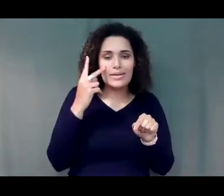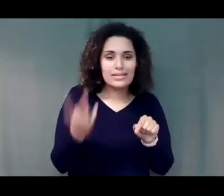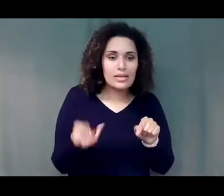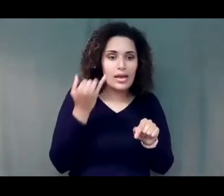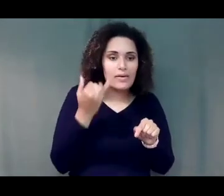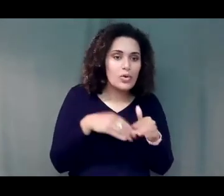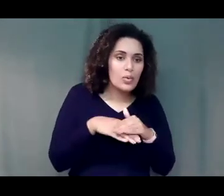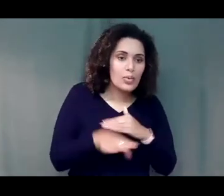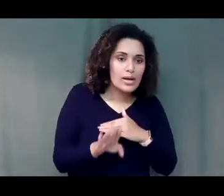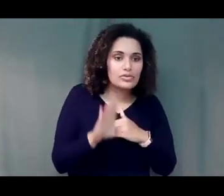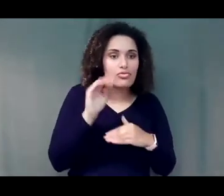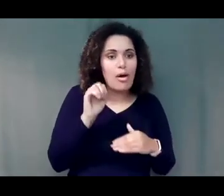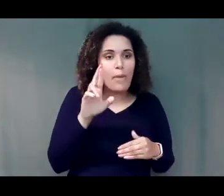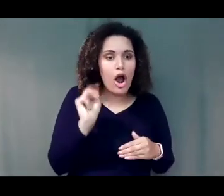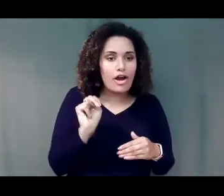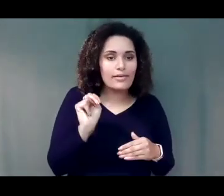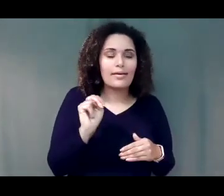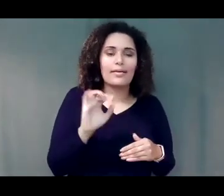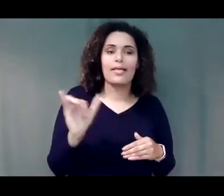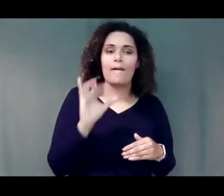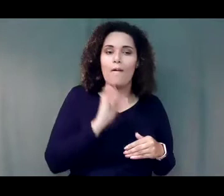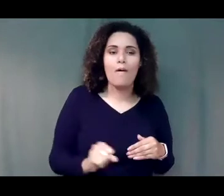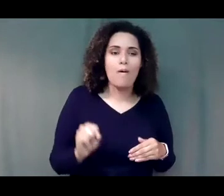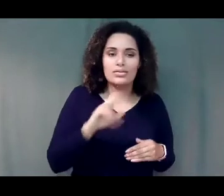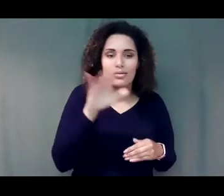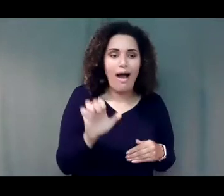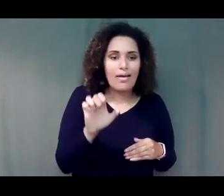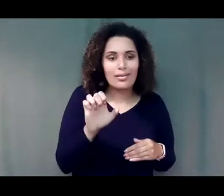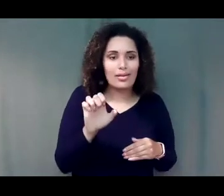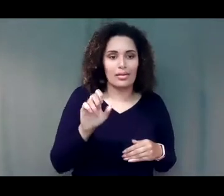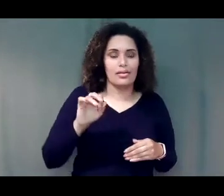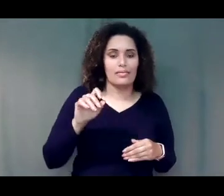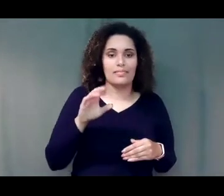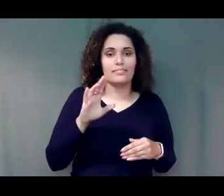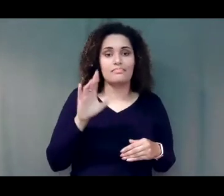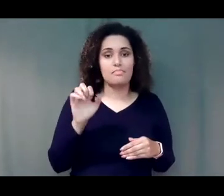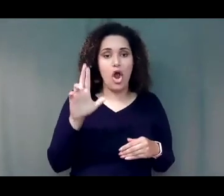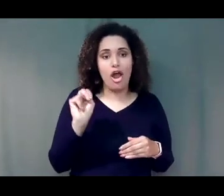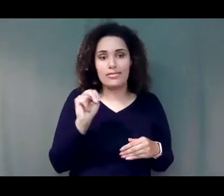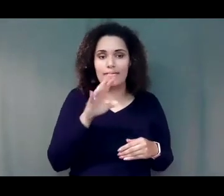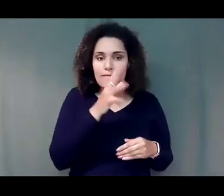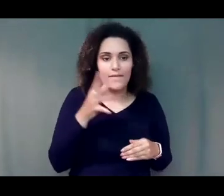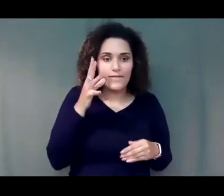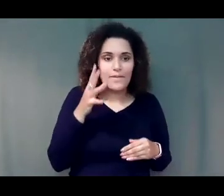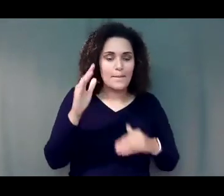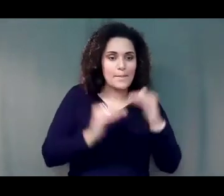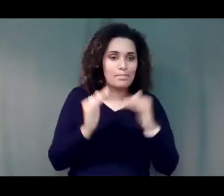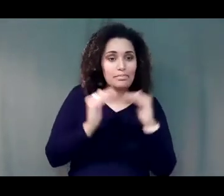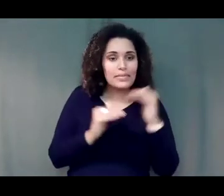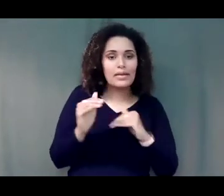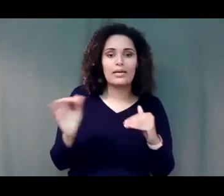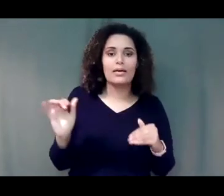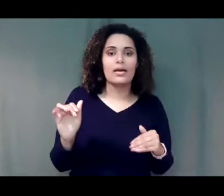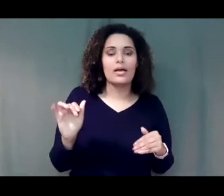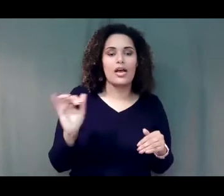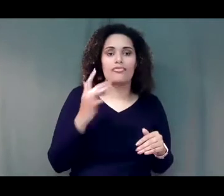went into a barn, like old style barn construction, where they're big wide spans and as few as possible, as opposed to a